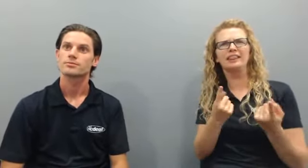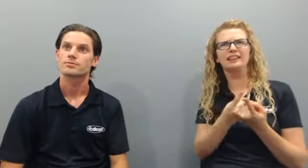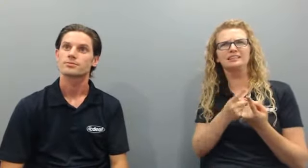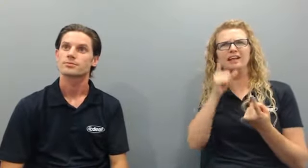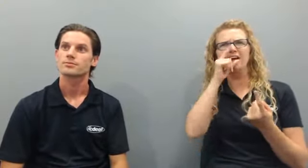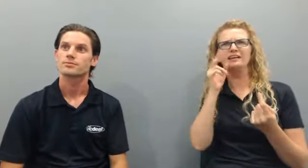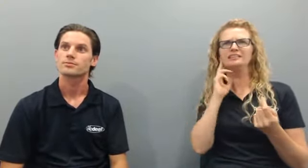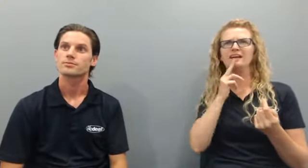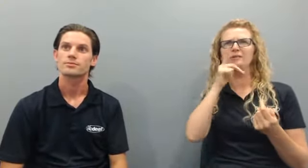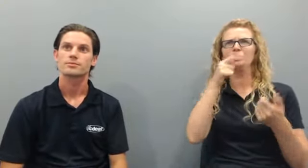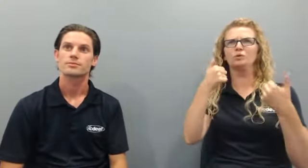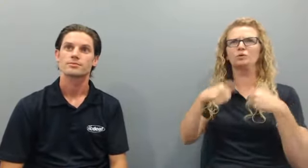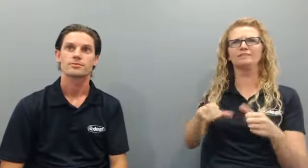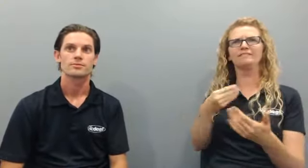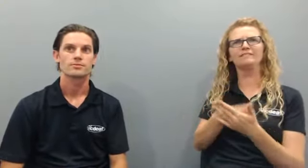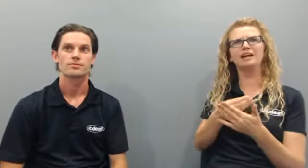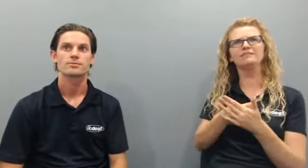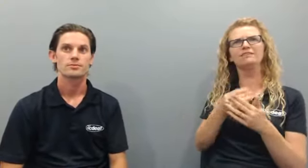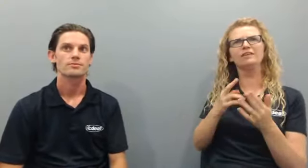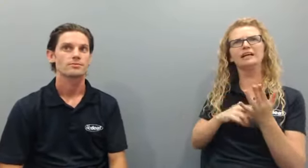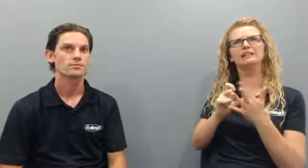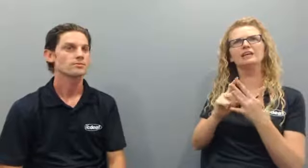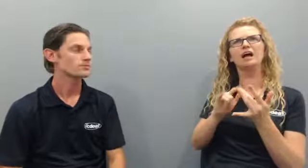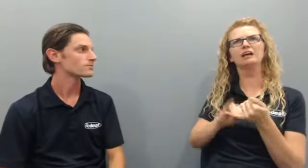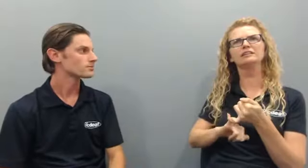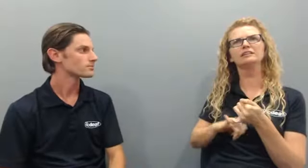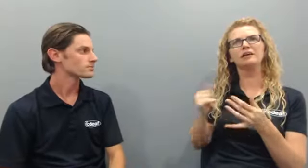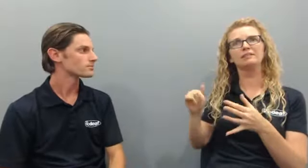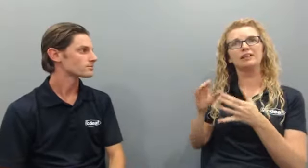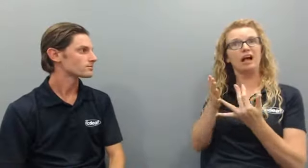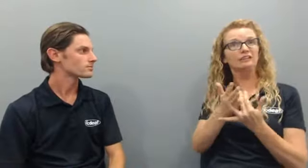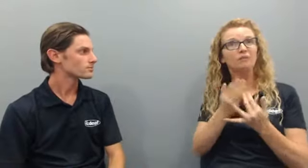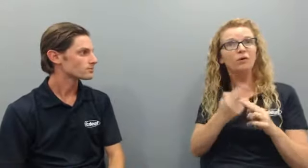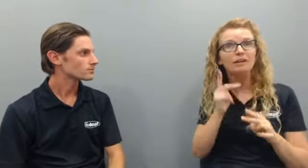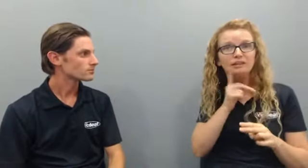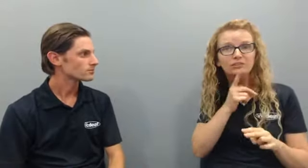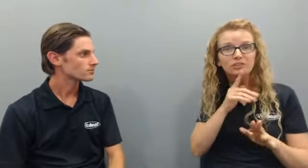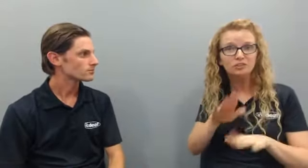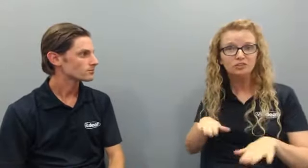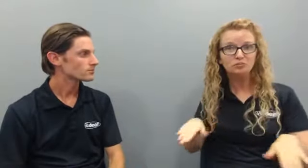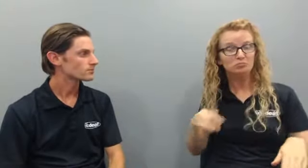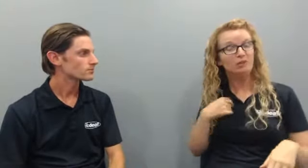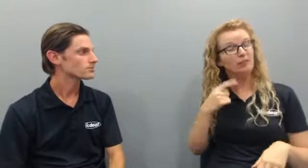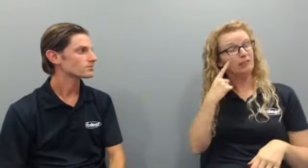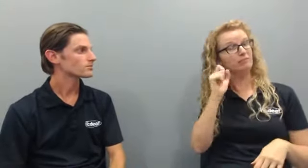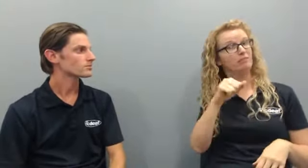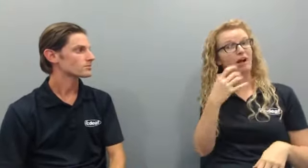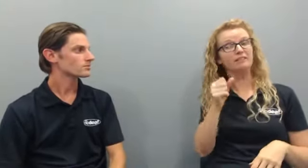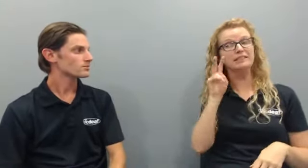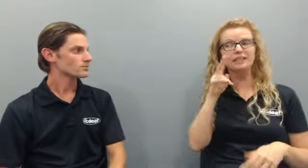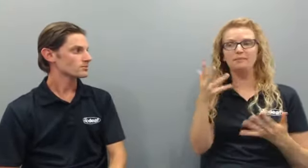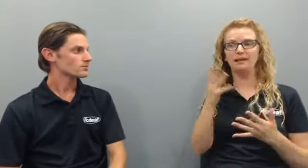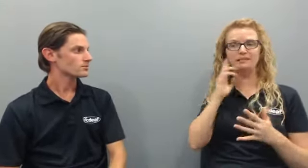So another question here is, what other things can deaf people use funds for the NDIS? The access for their hearing